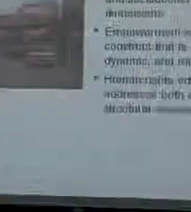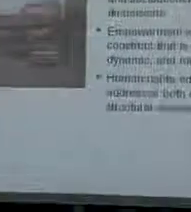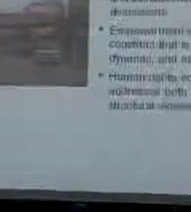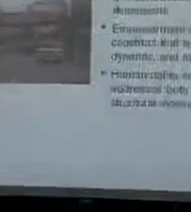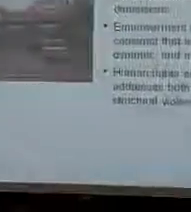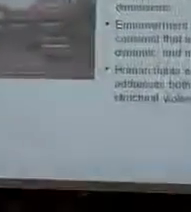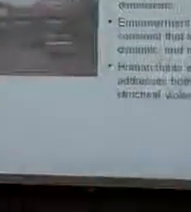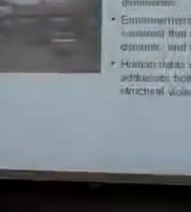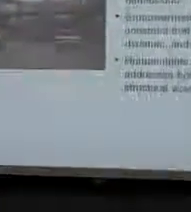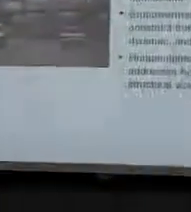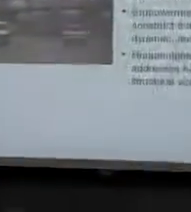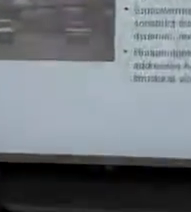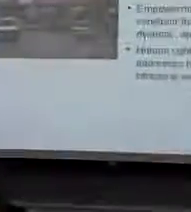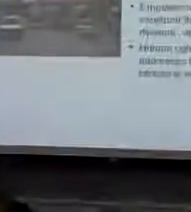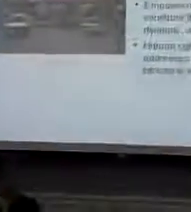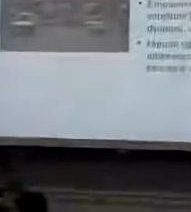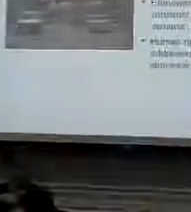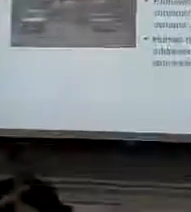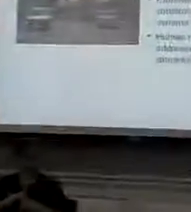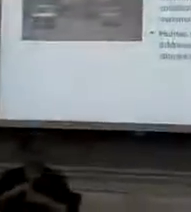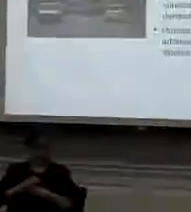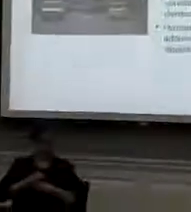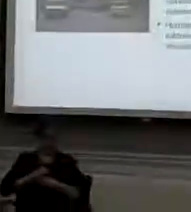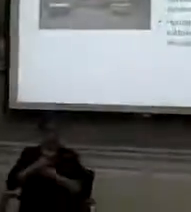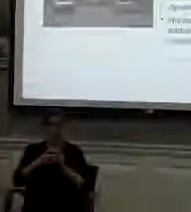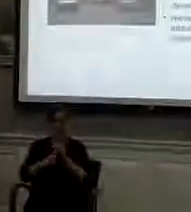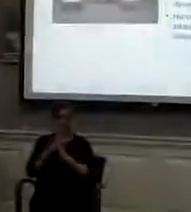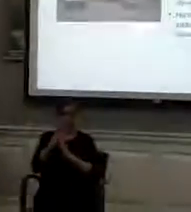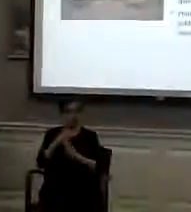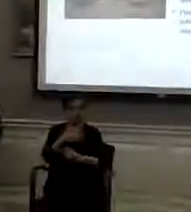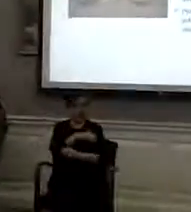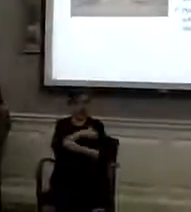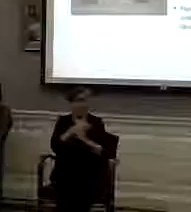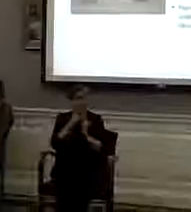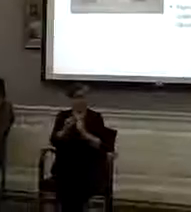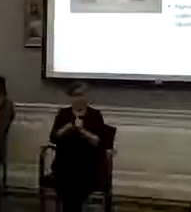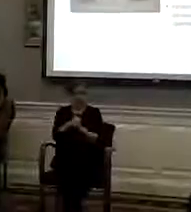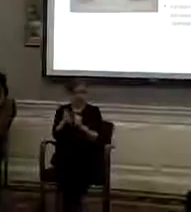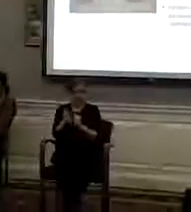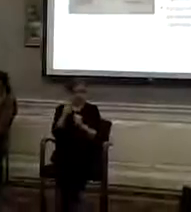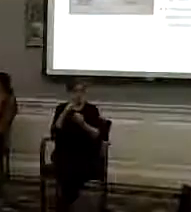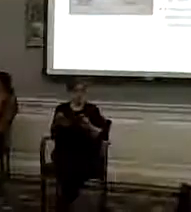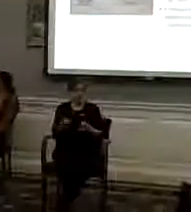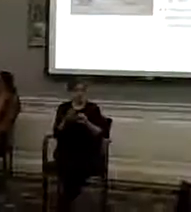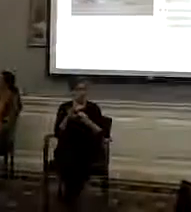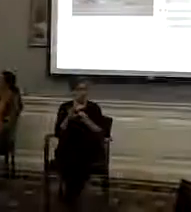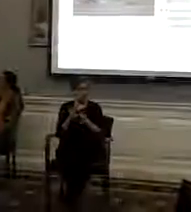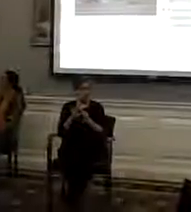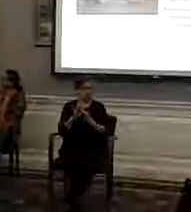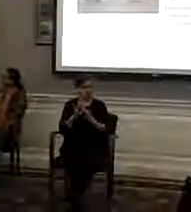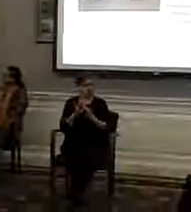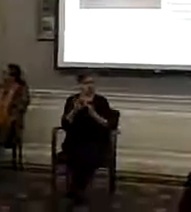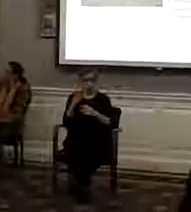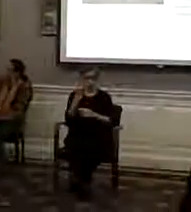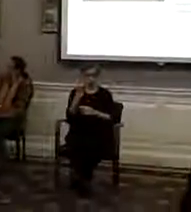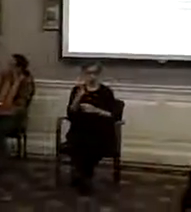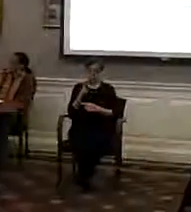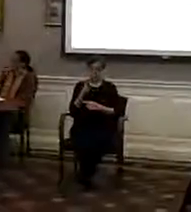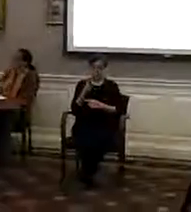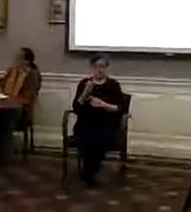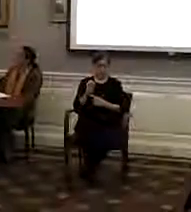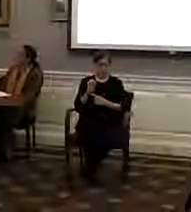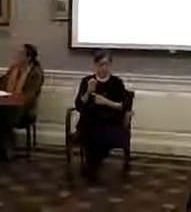within the self and developing power with others for collective action. Human rights education as empowerment